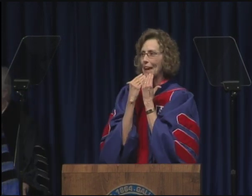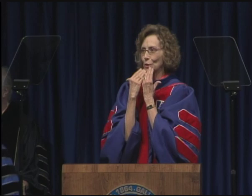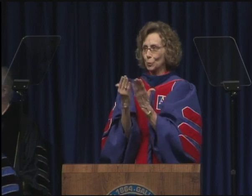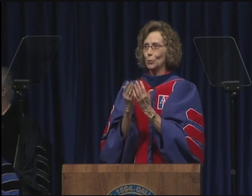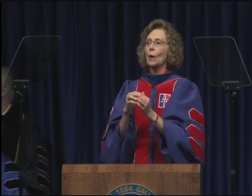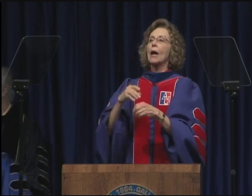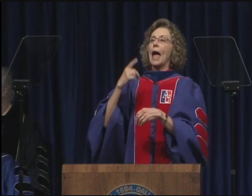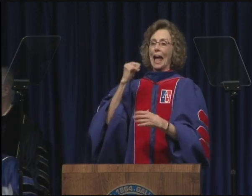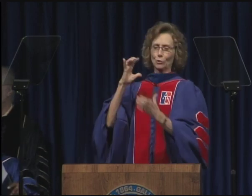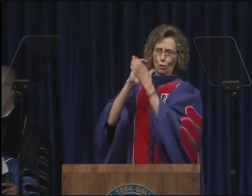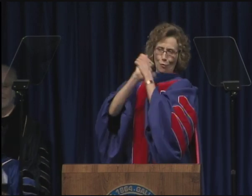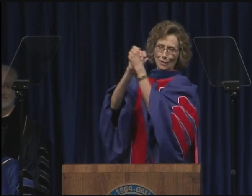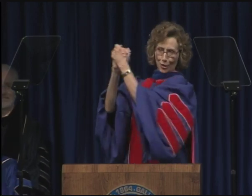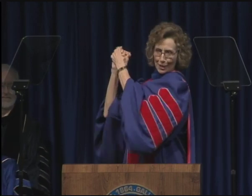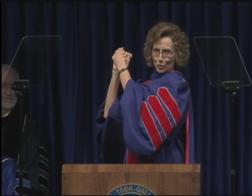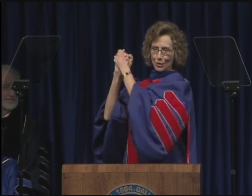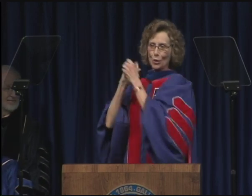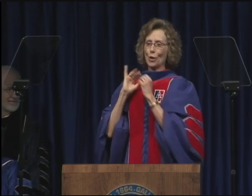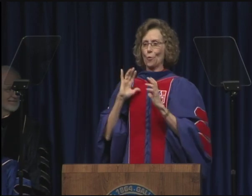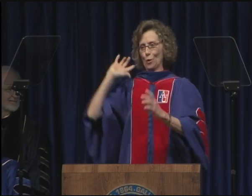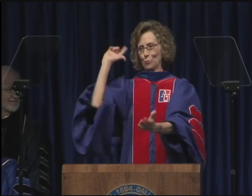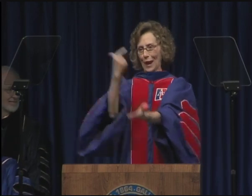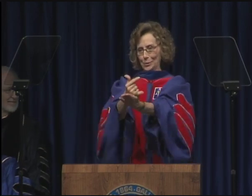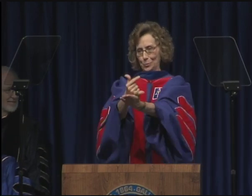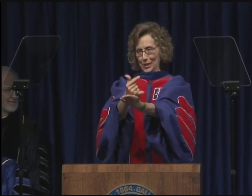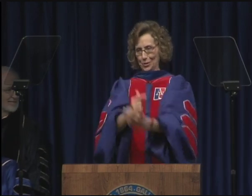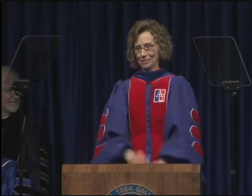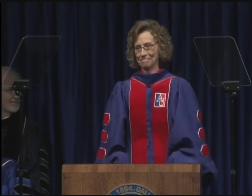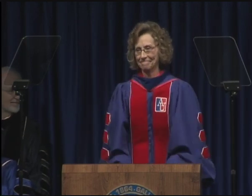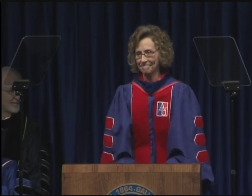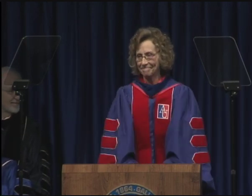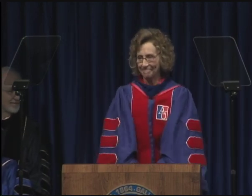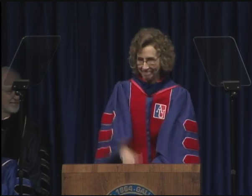Again, congratulations to you on your graduation.